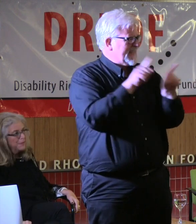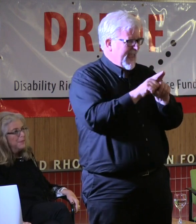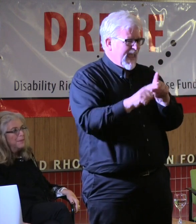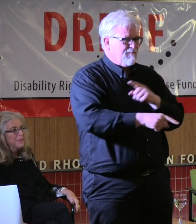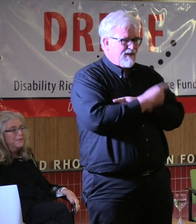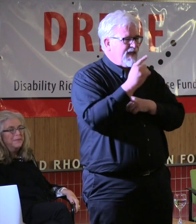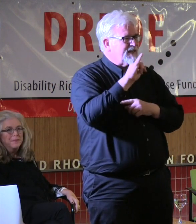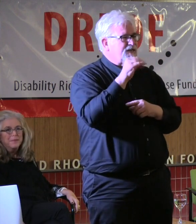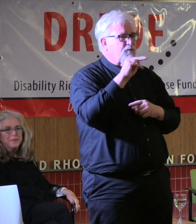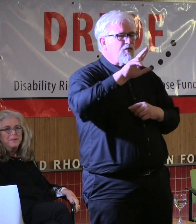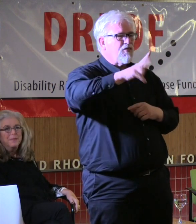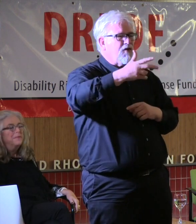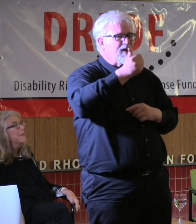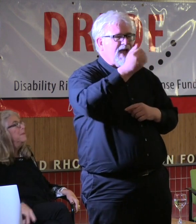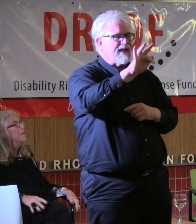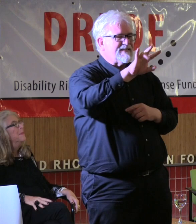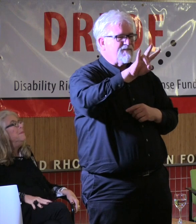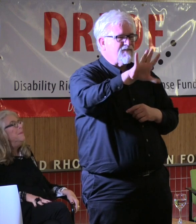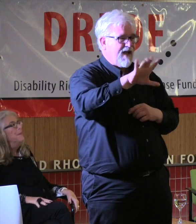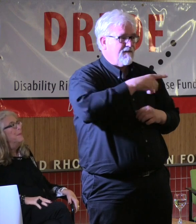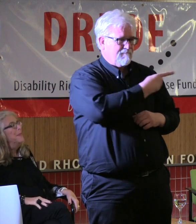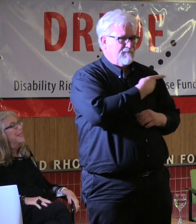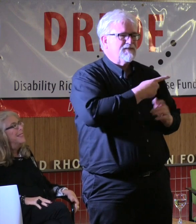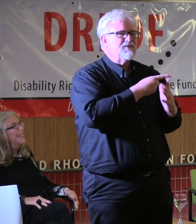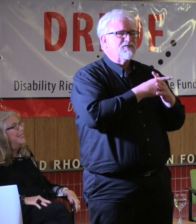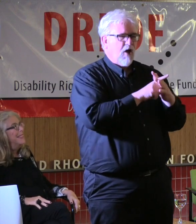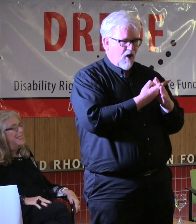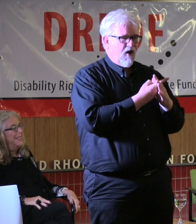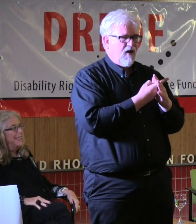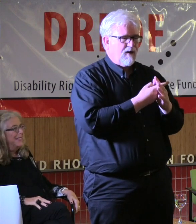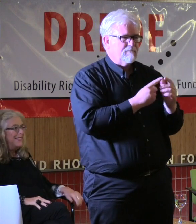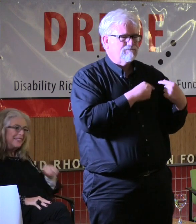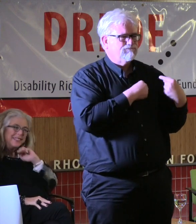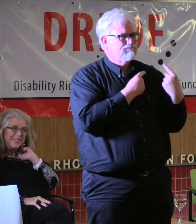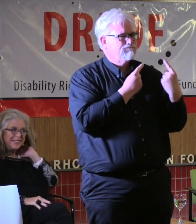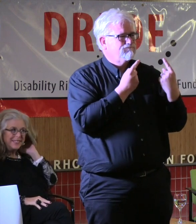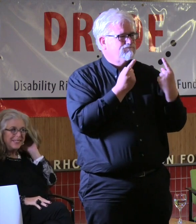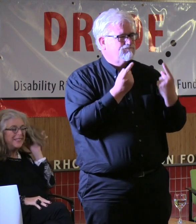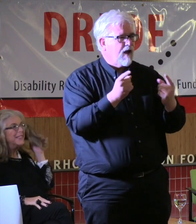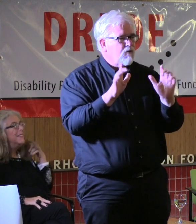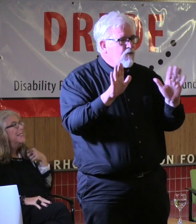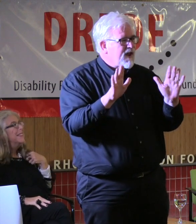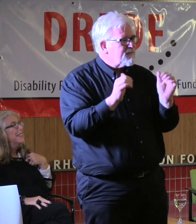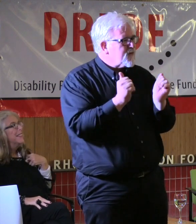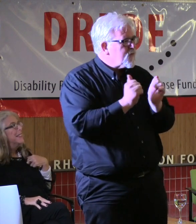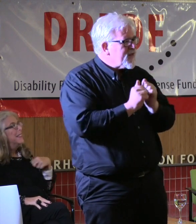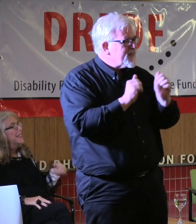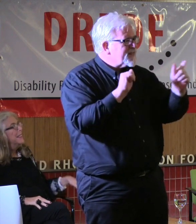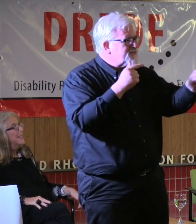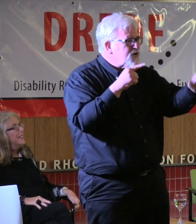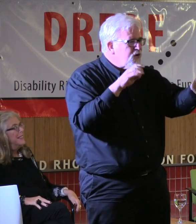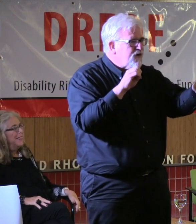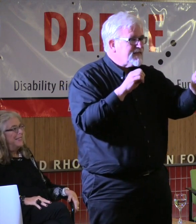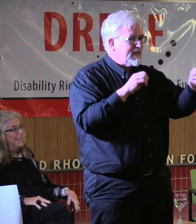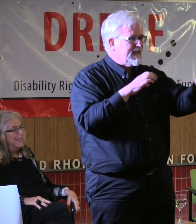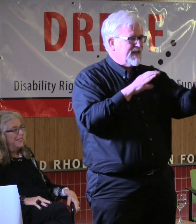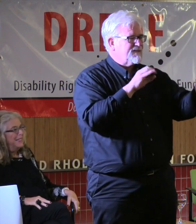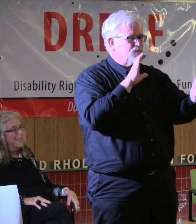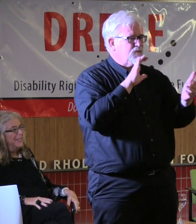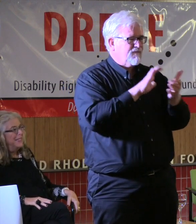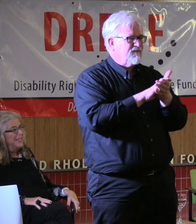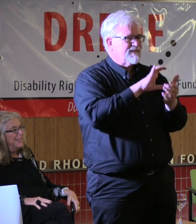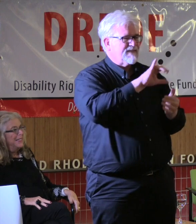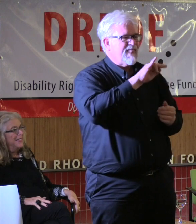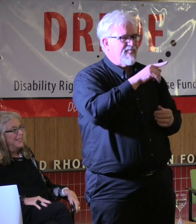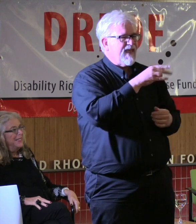3rd, 1975. And it's so great to be here with him, with he and Cynthia.